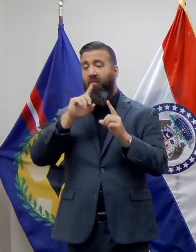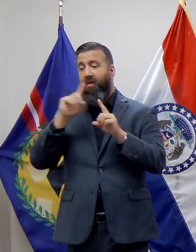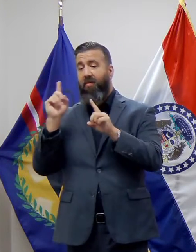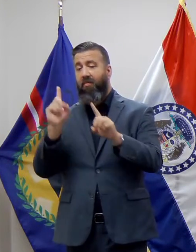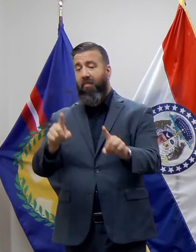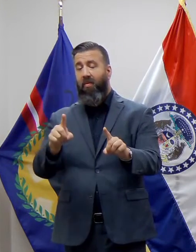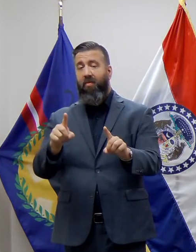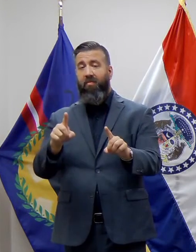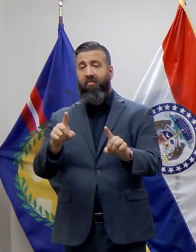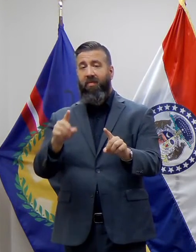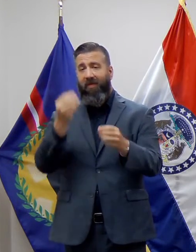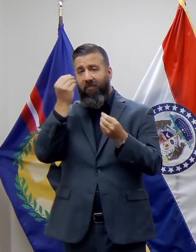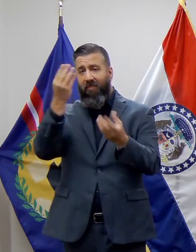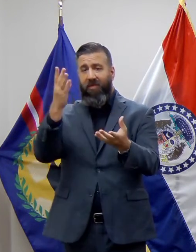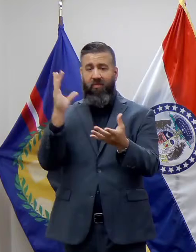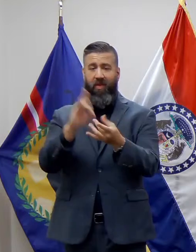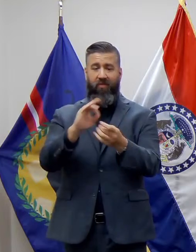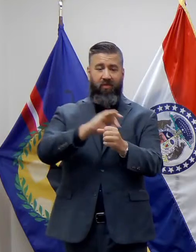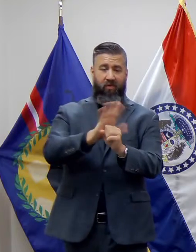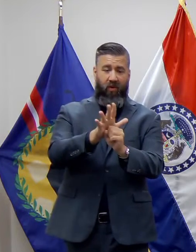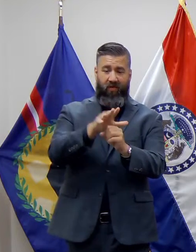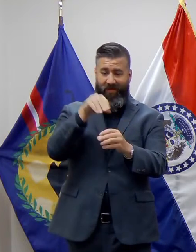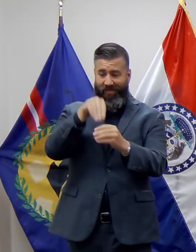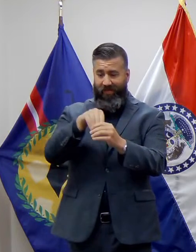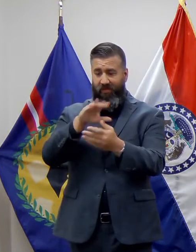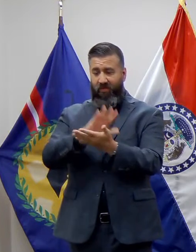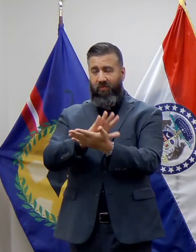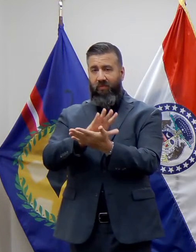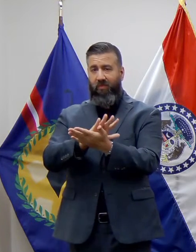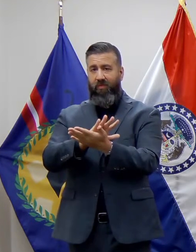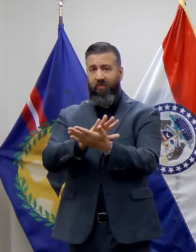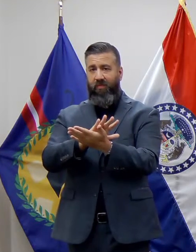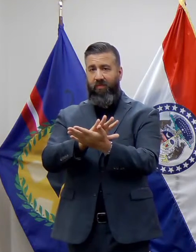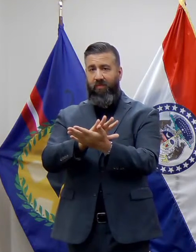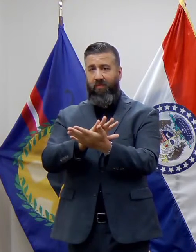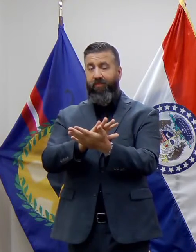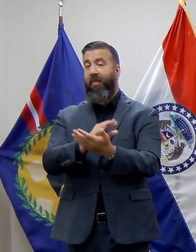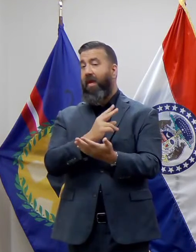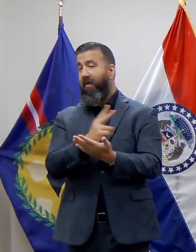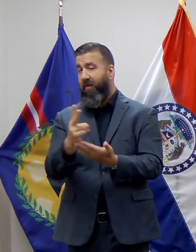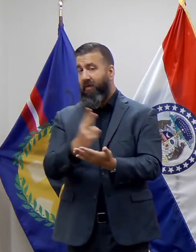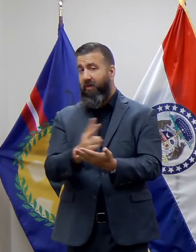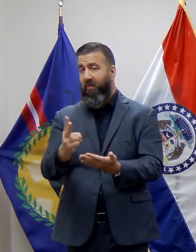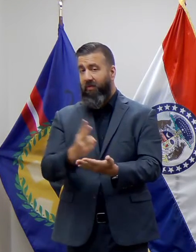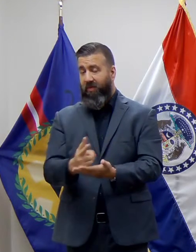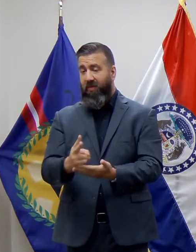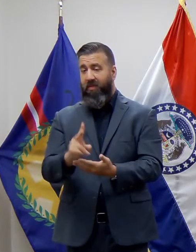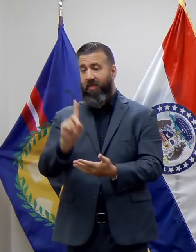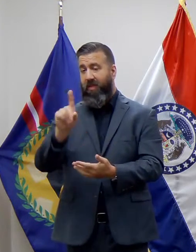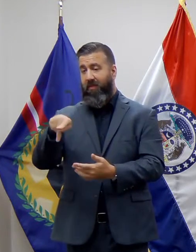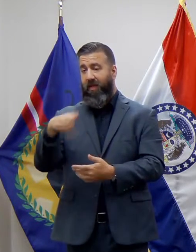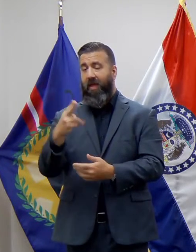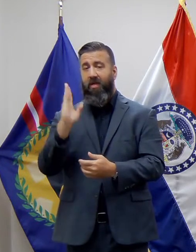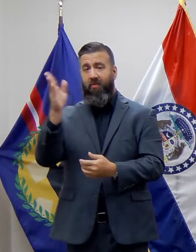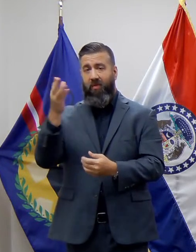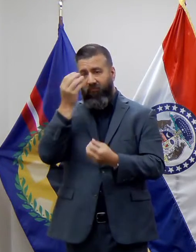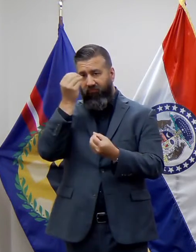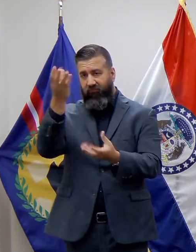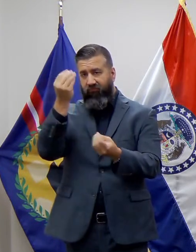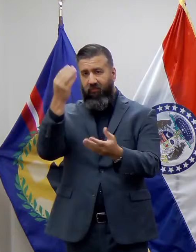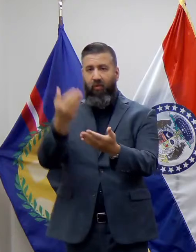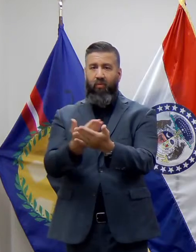COVID transmission so far, and the department will refresh its report every 2 weeks to provide up-to-date information to the